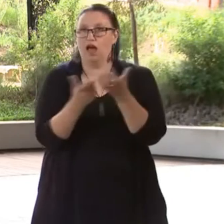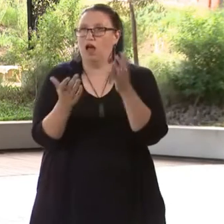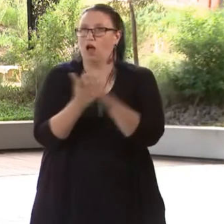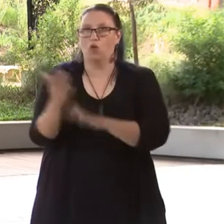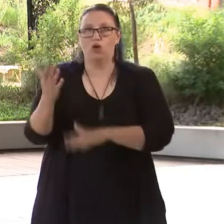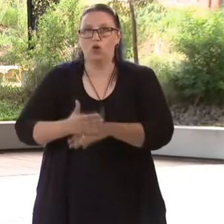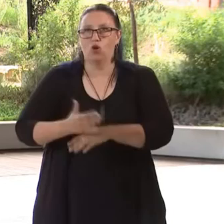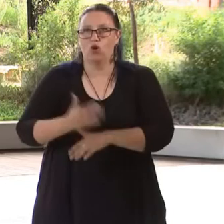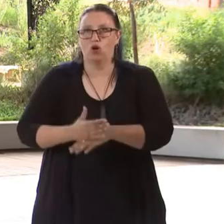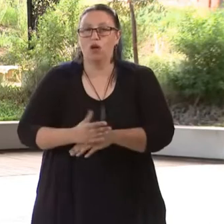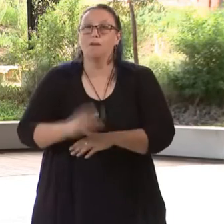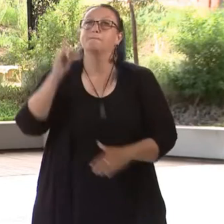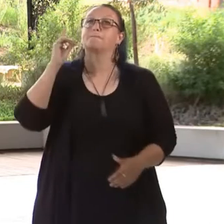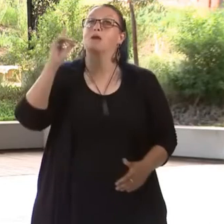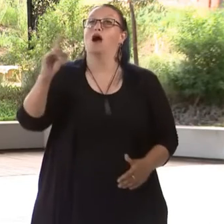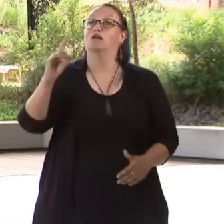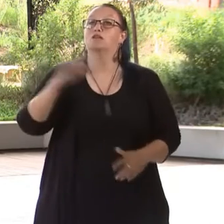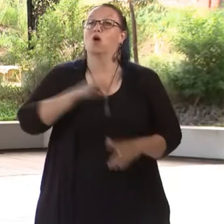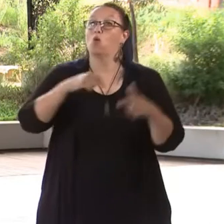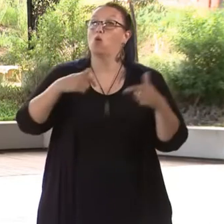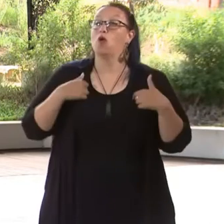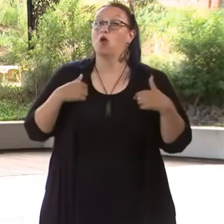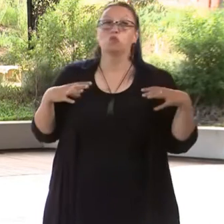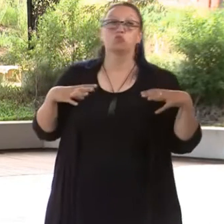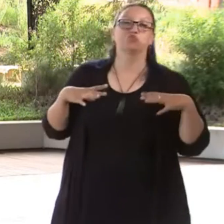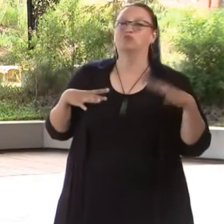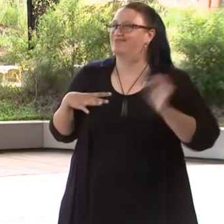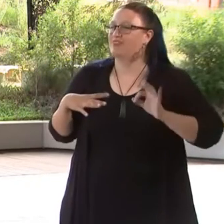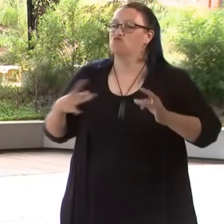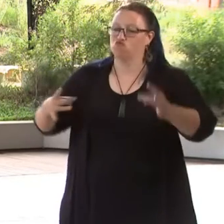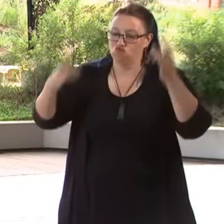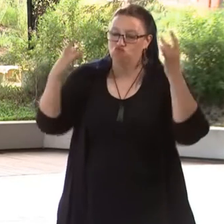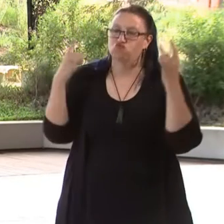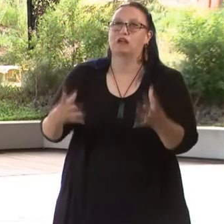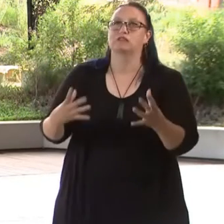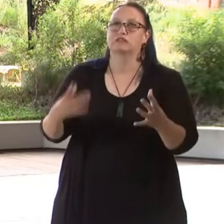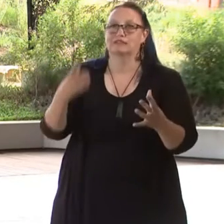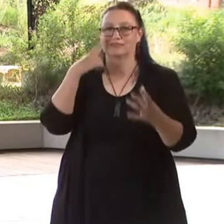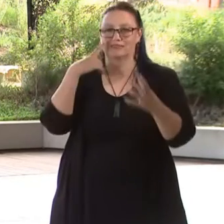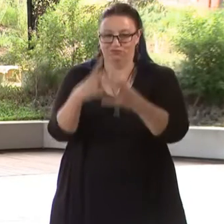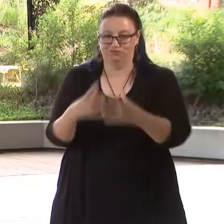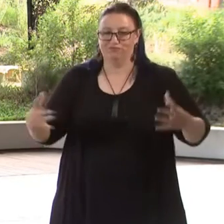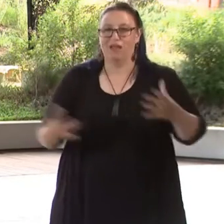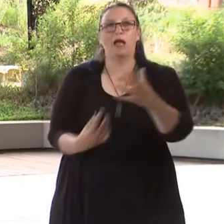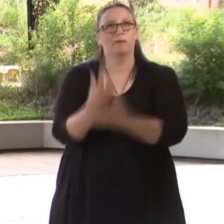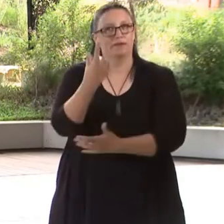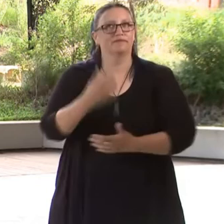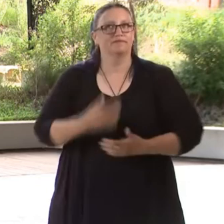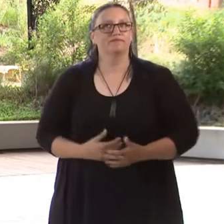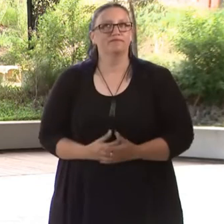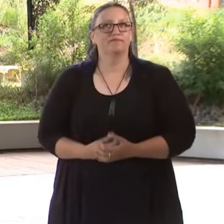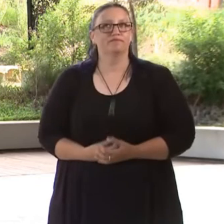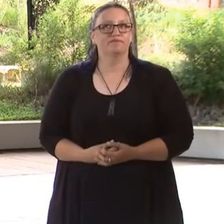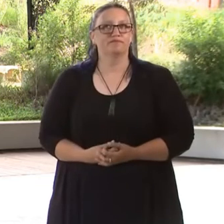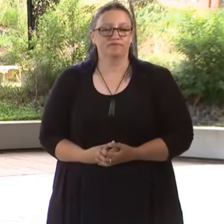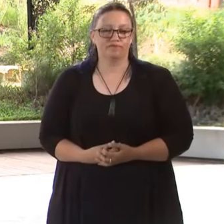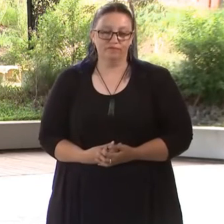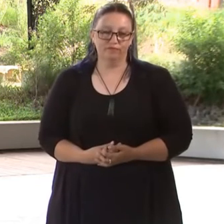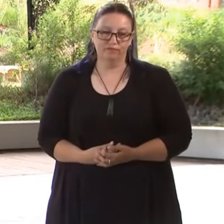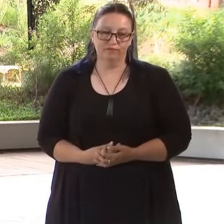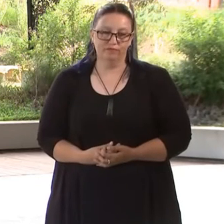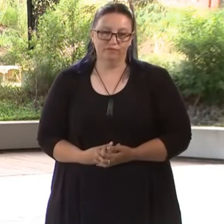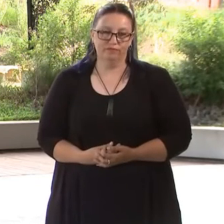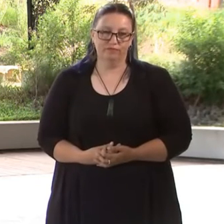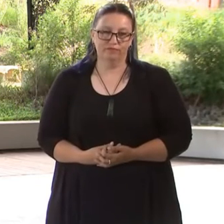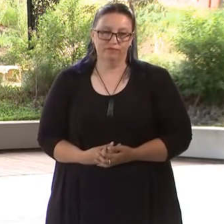but we were ready as a system to deal with this surge. And what we've done, as we said, is worked